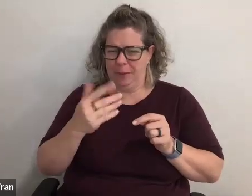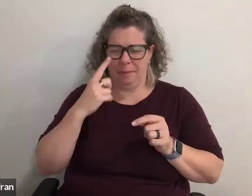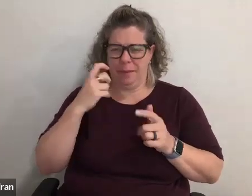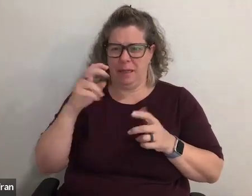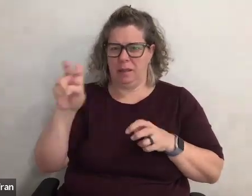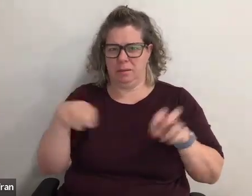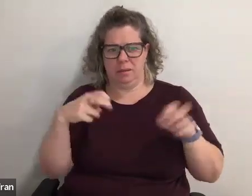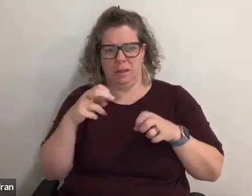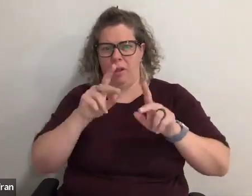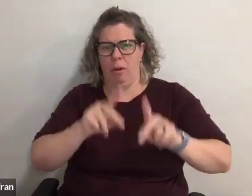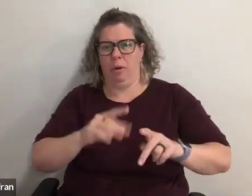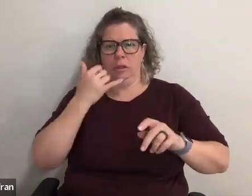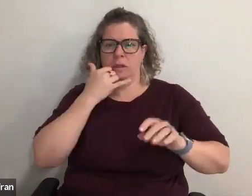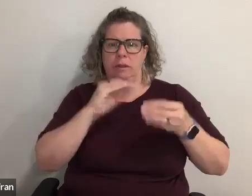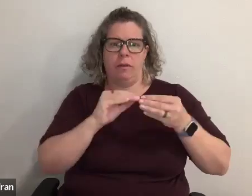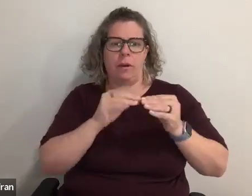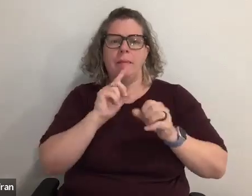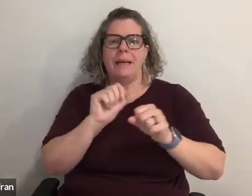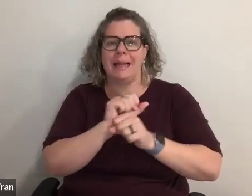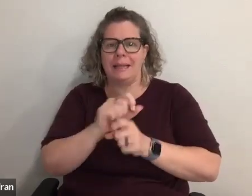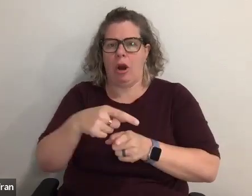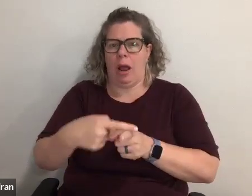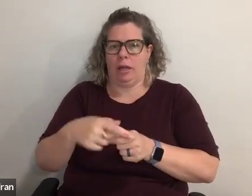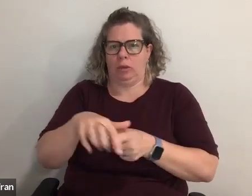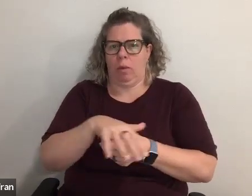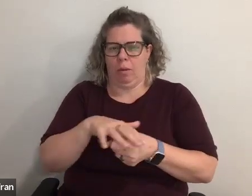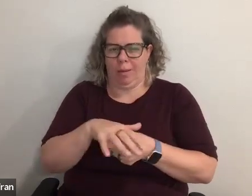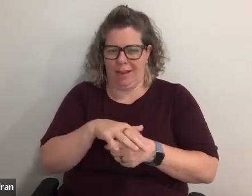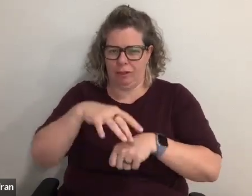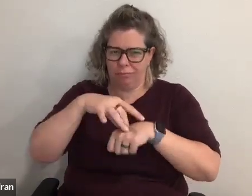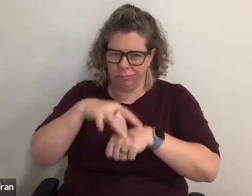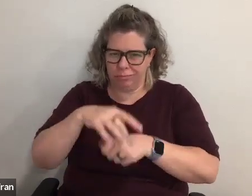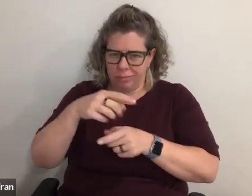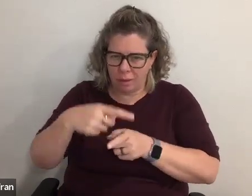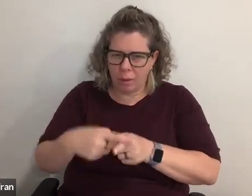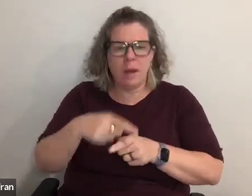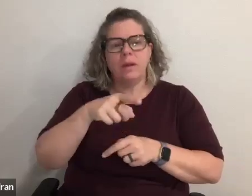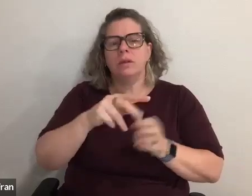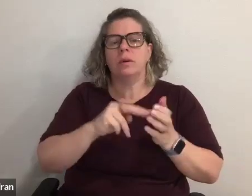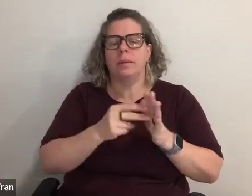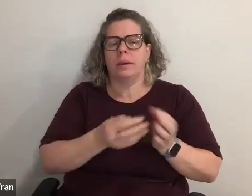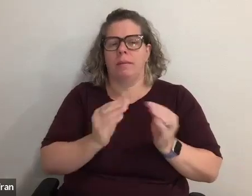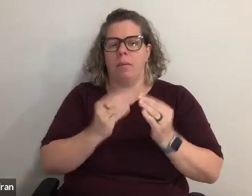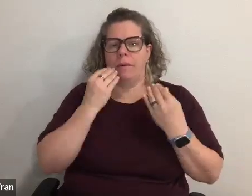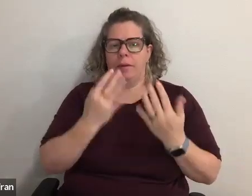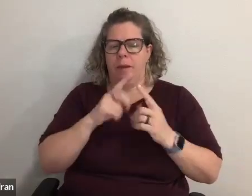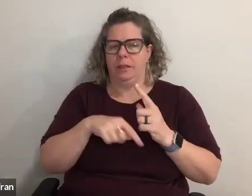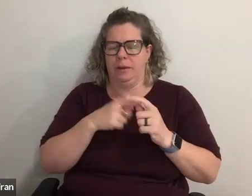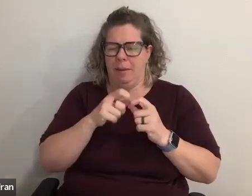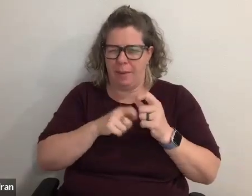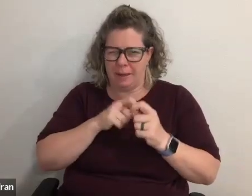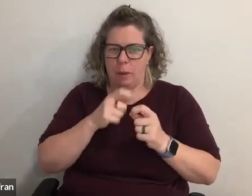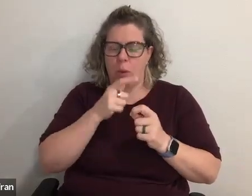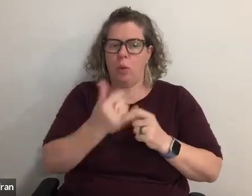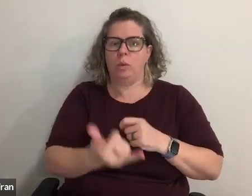the individual's phone number and not their actual location. So this gives us a lot better information about who